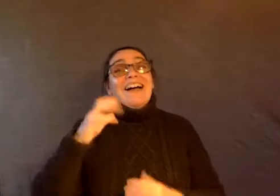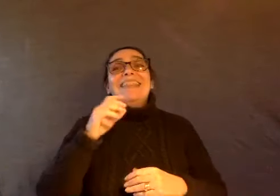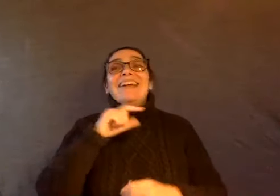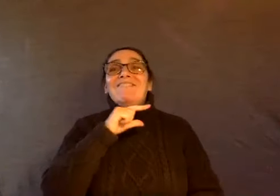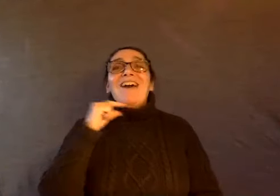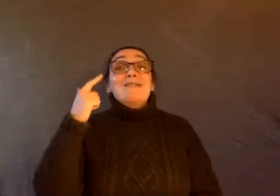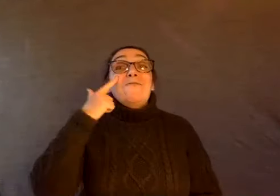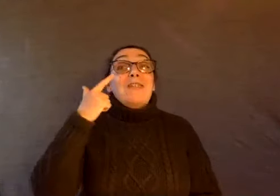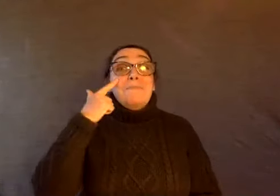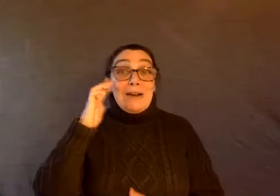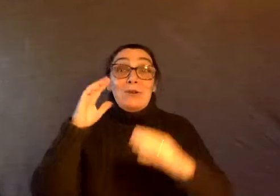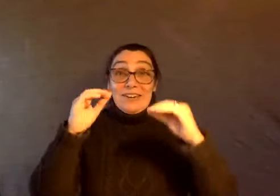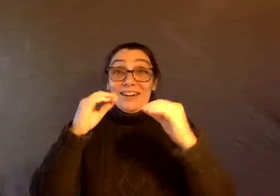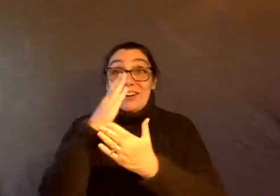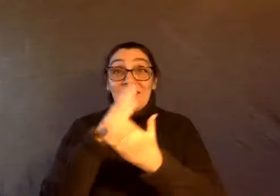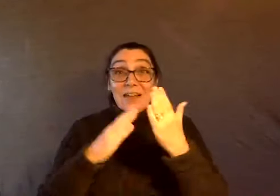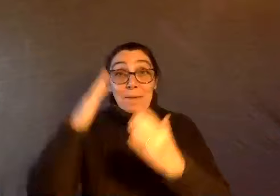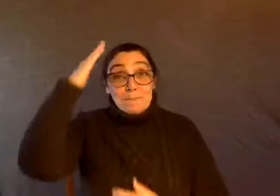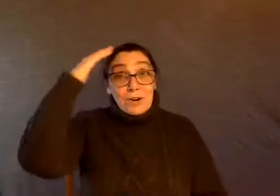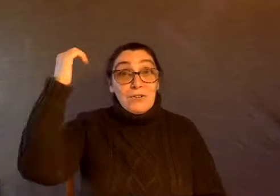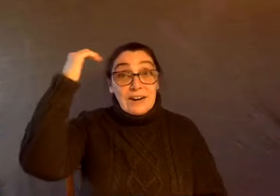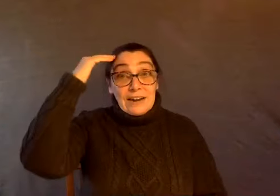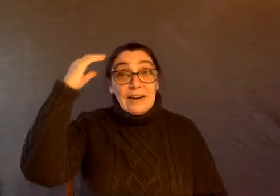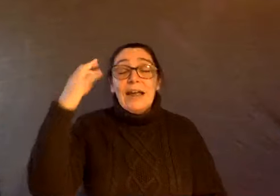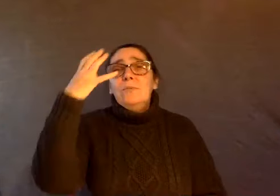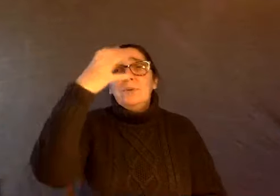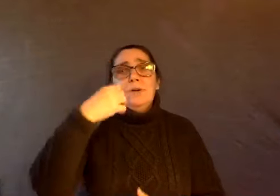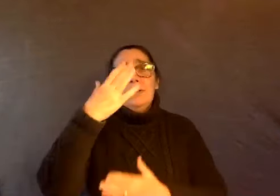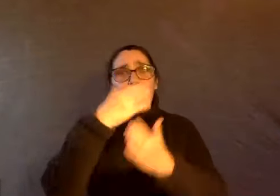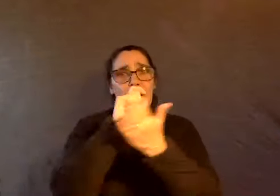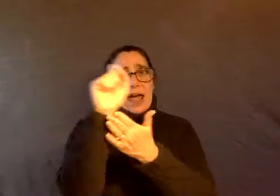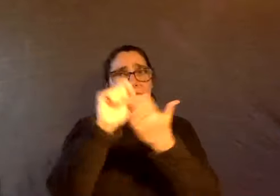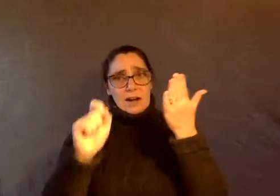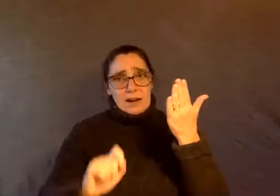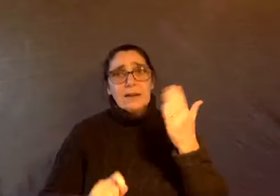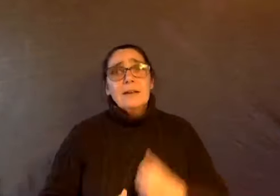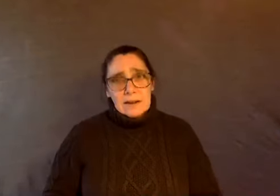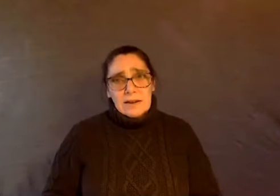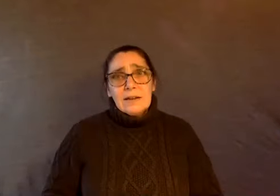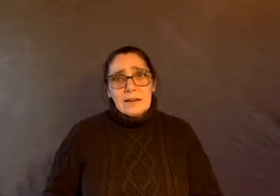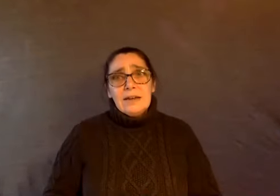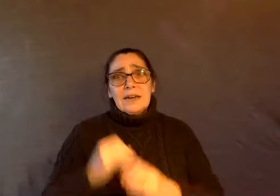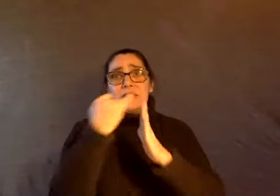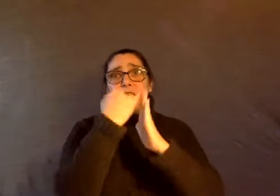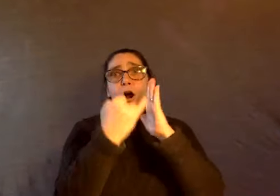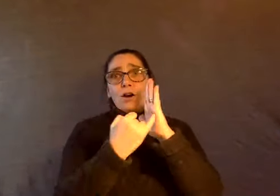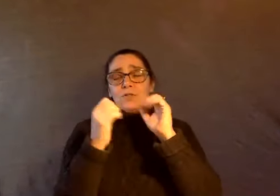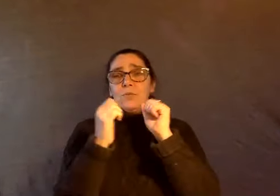think Father Min will teach us some Korean. He has beautiful handwriting and does art with